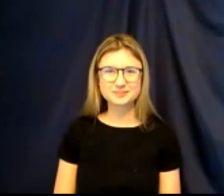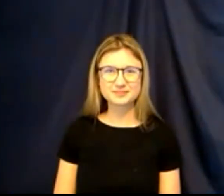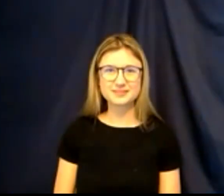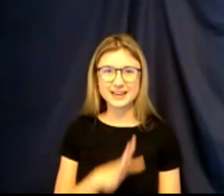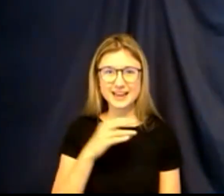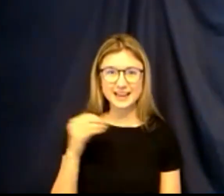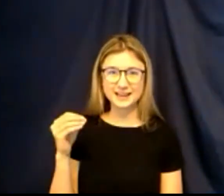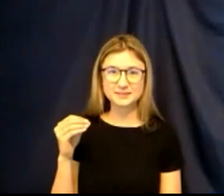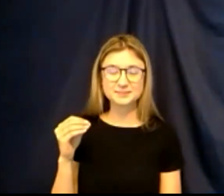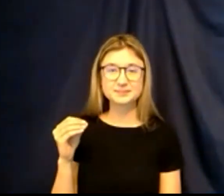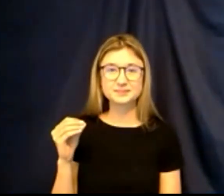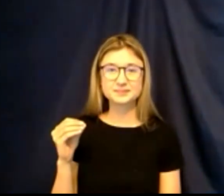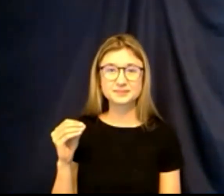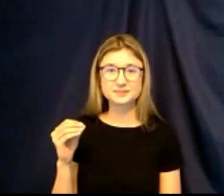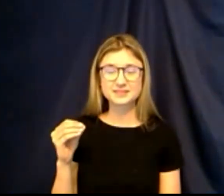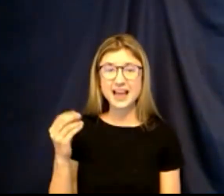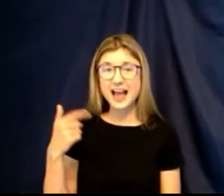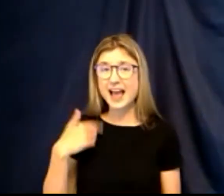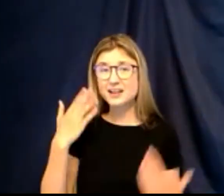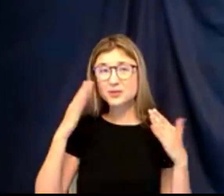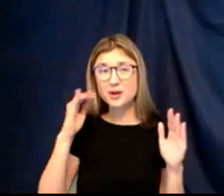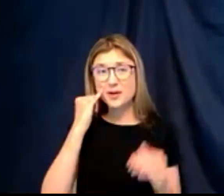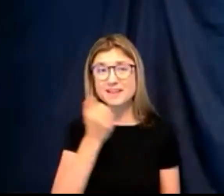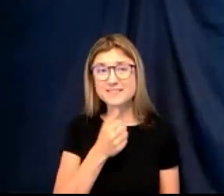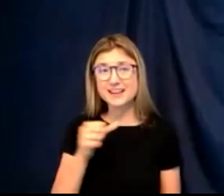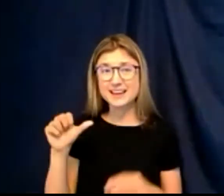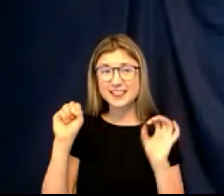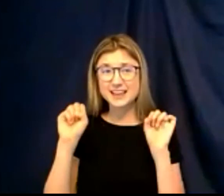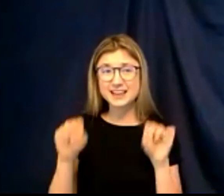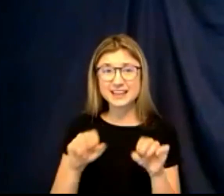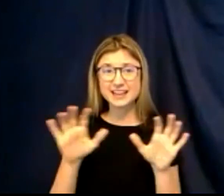And then I didn't know if there was anything that we could do to,